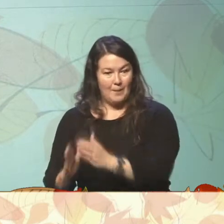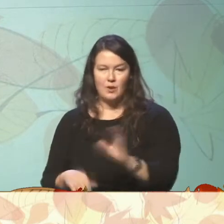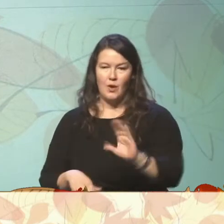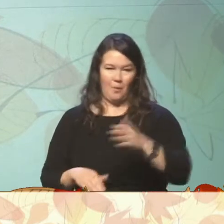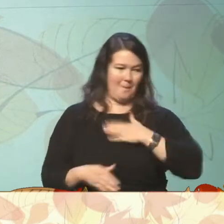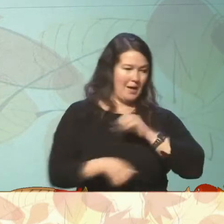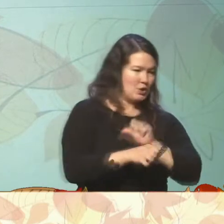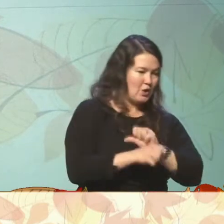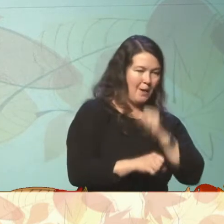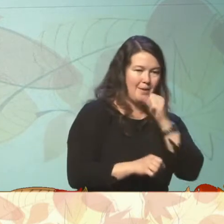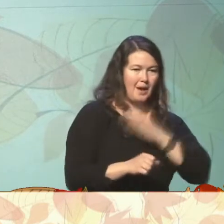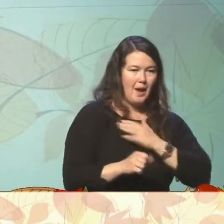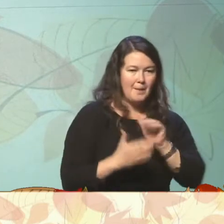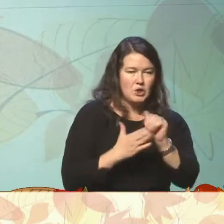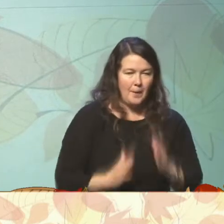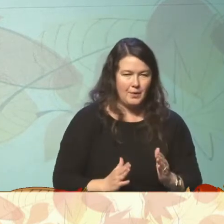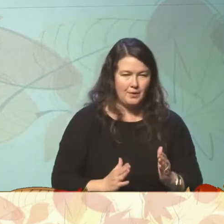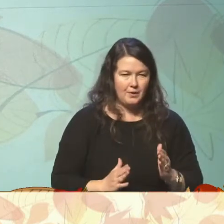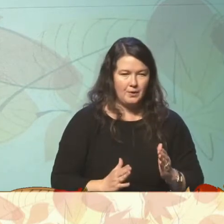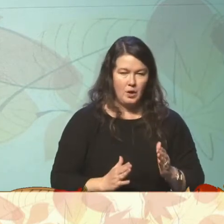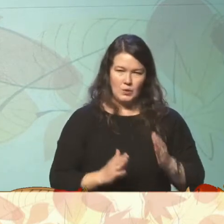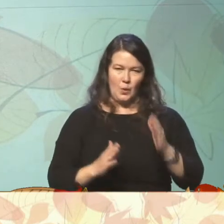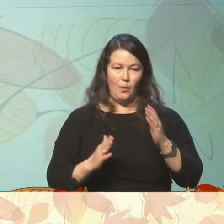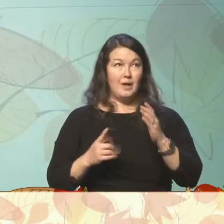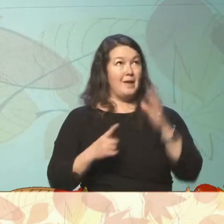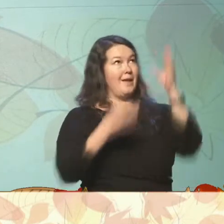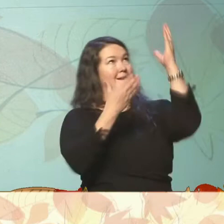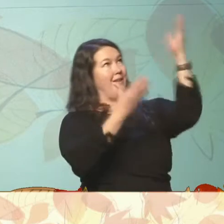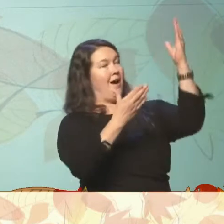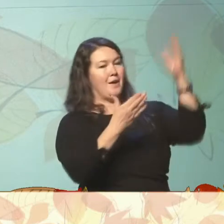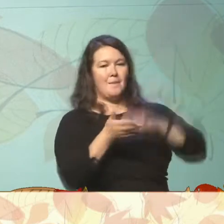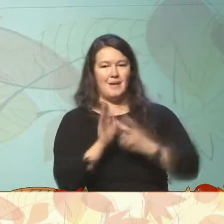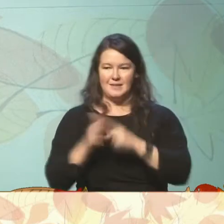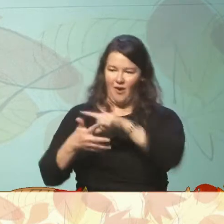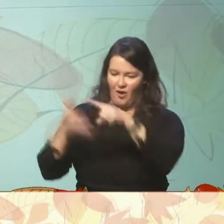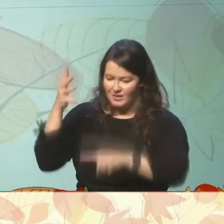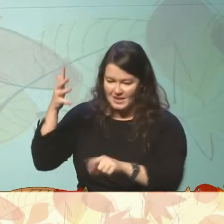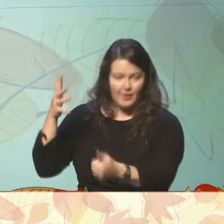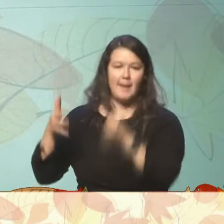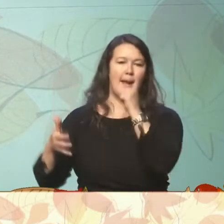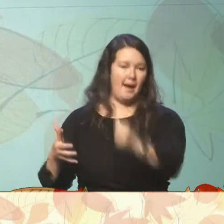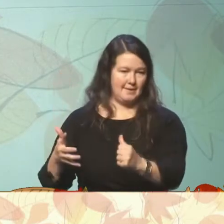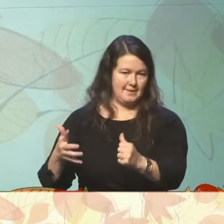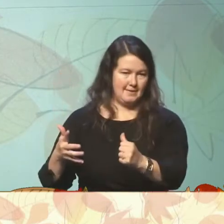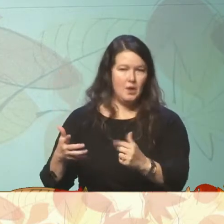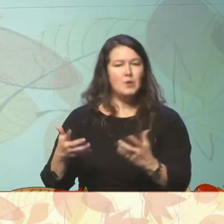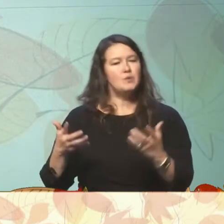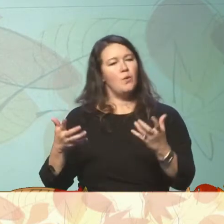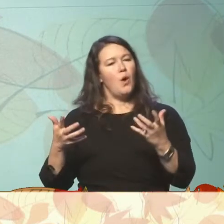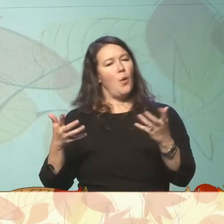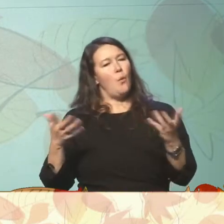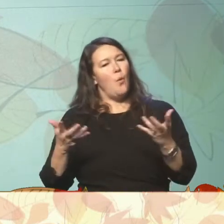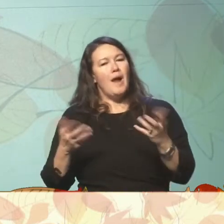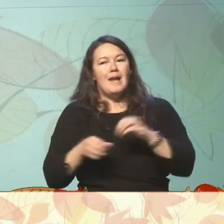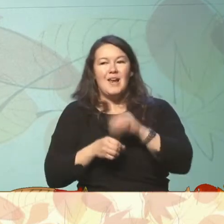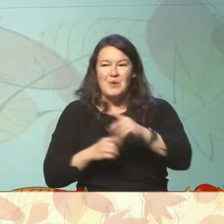think that's a wonderful thing to think through, like, what are the things in your life that naturally take the place of the